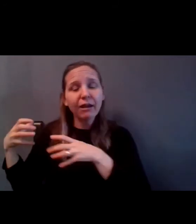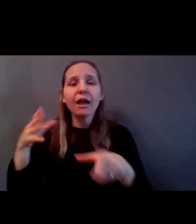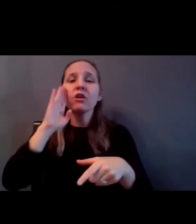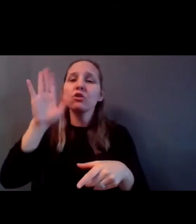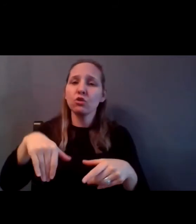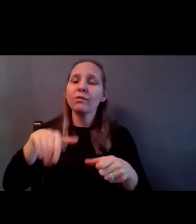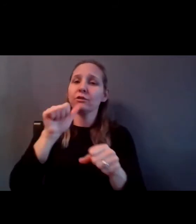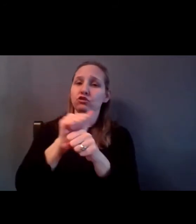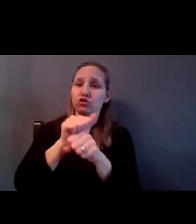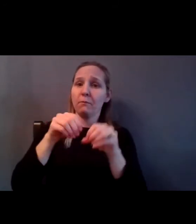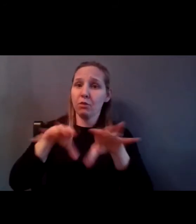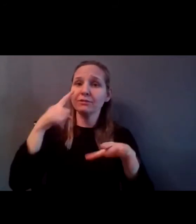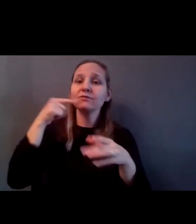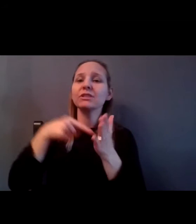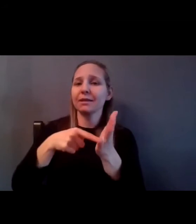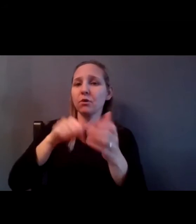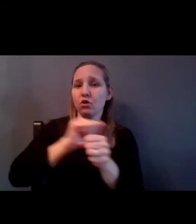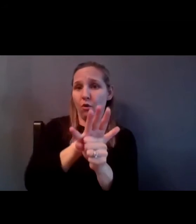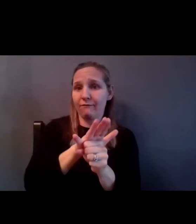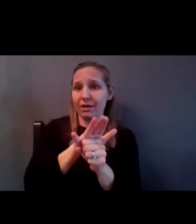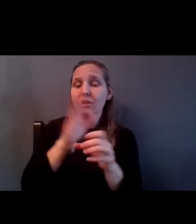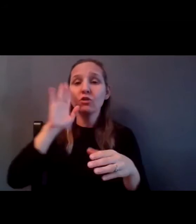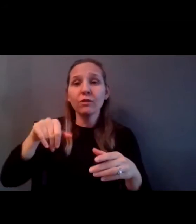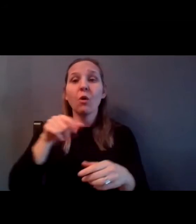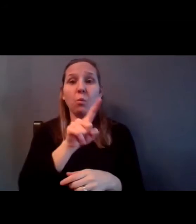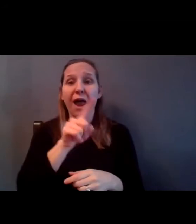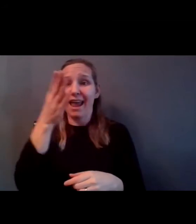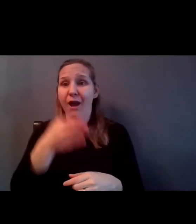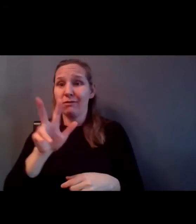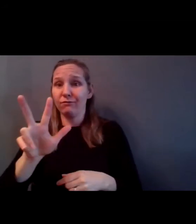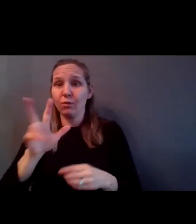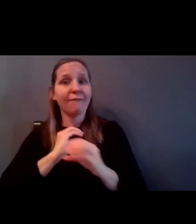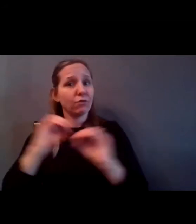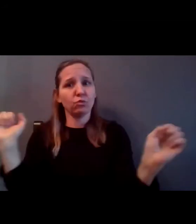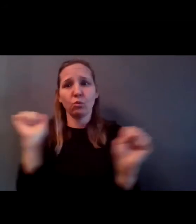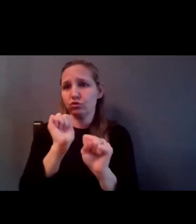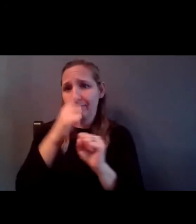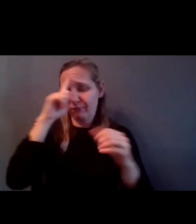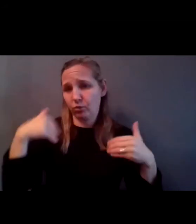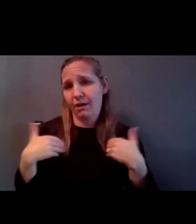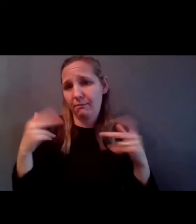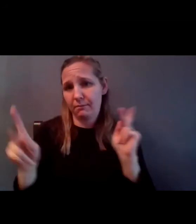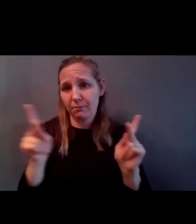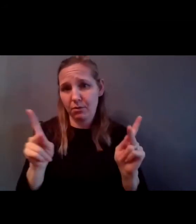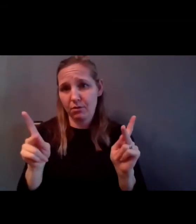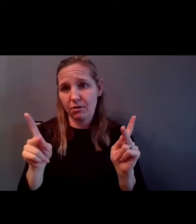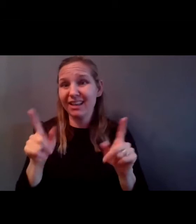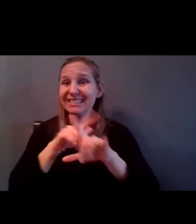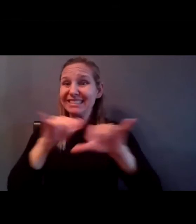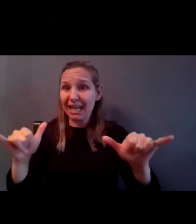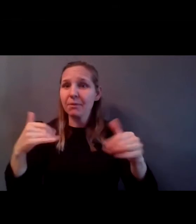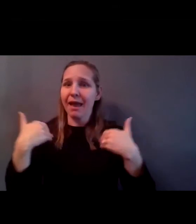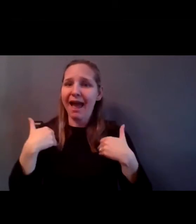for instance, nearly one in every three young workers was unemployed. At the same time, though, the climate crisis not